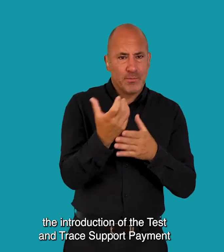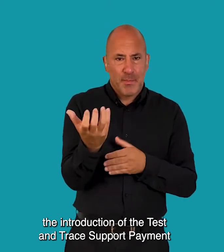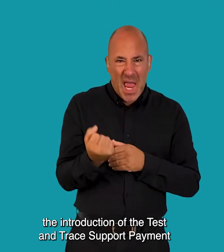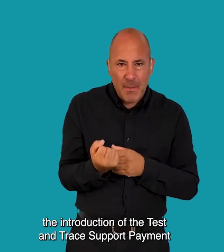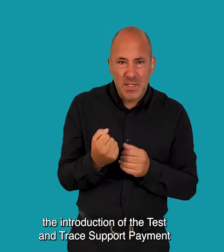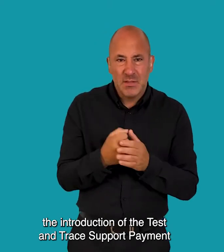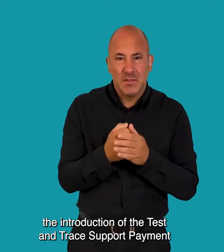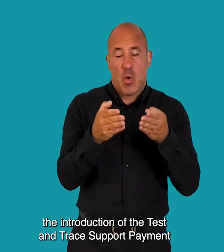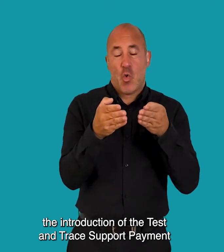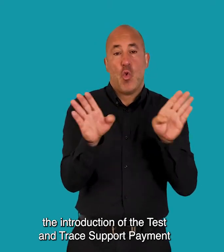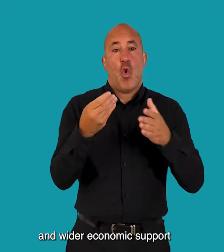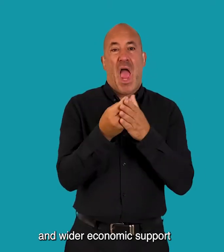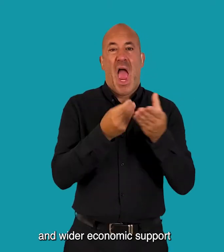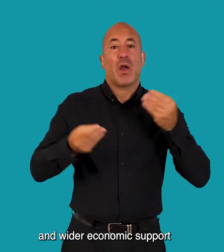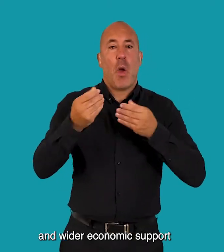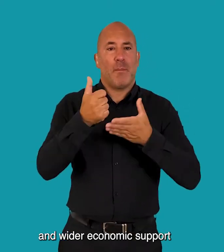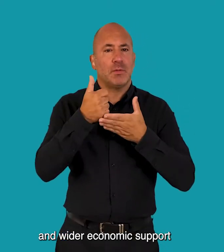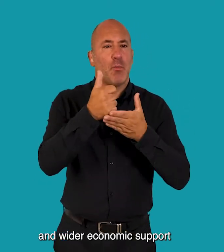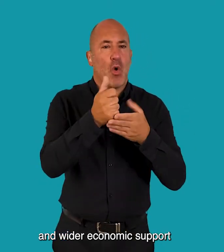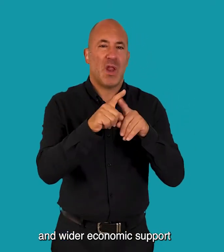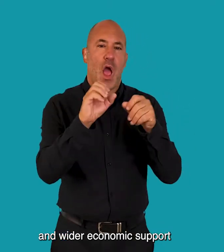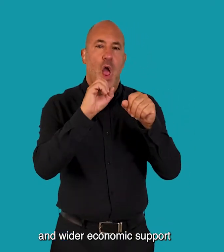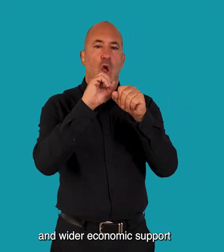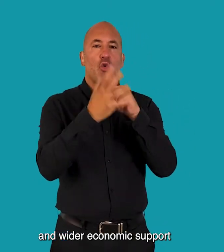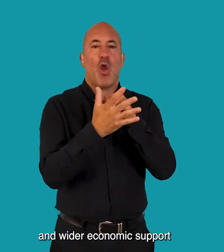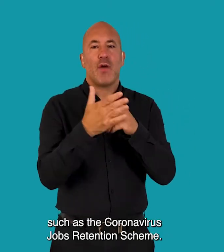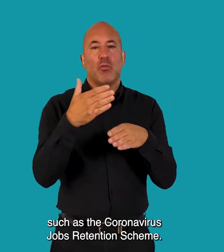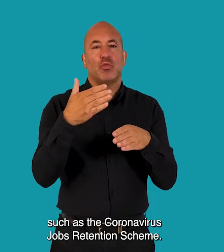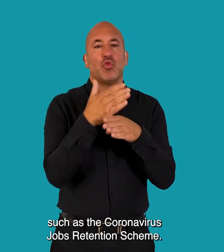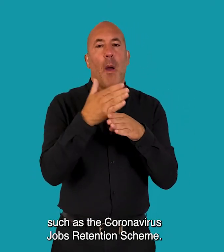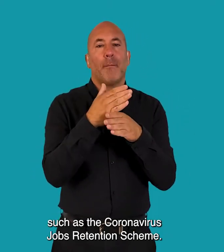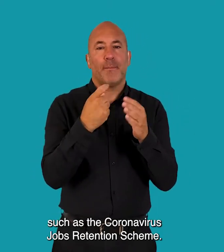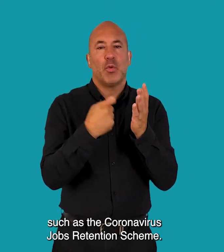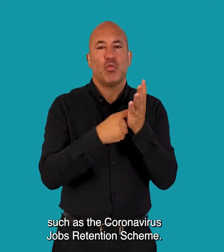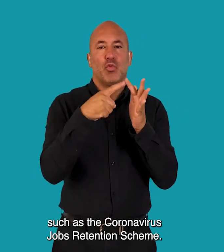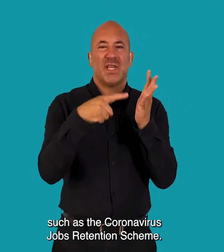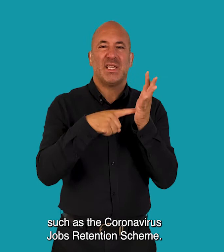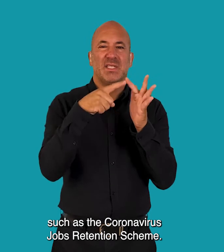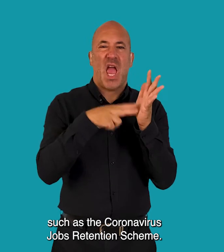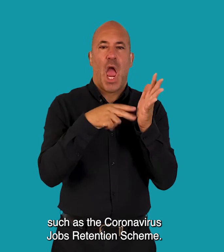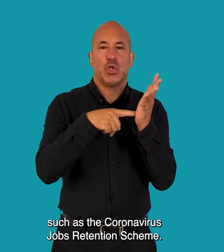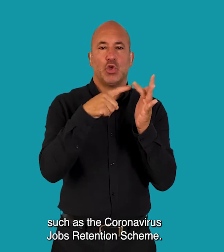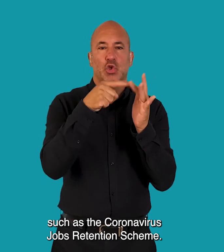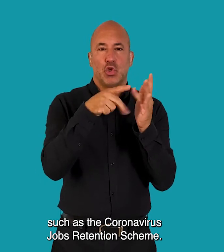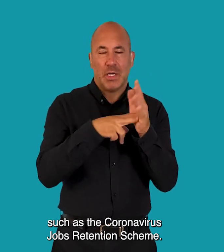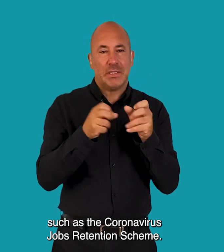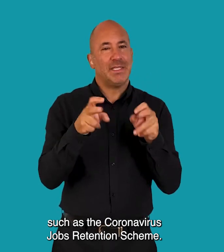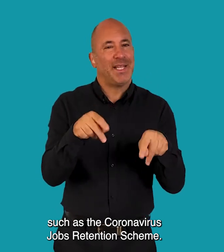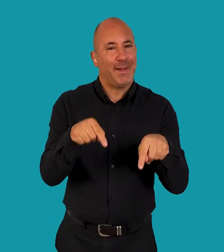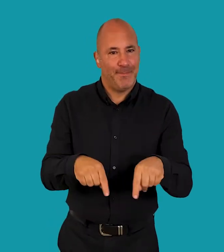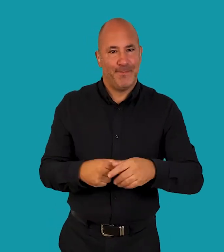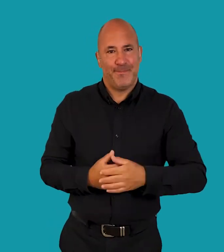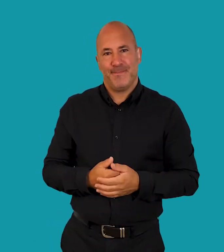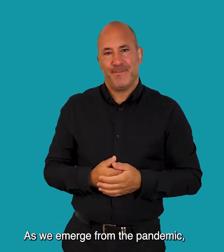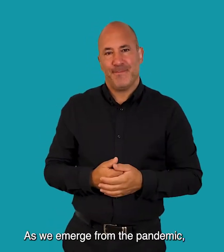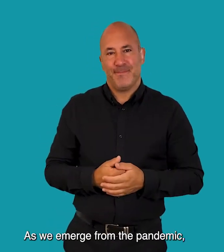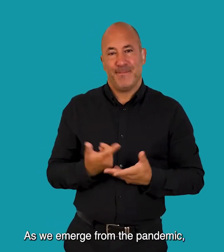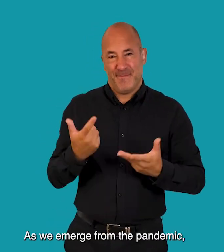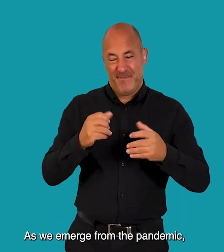support payment, and wider economic support such as the Coronavirus Jobs Retention Scheme. As we emerge from